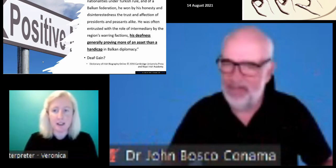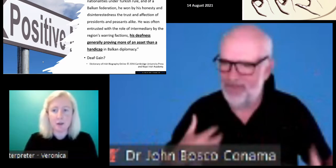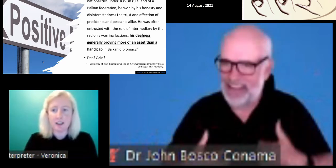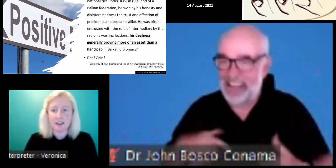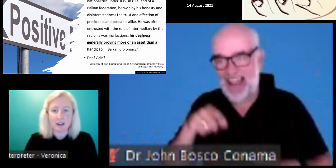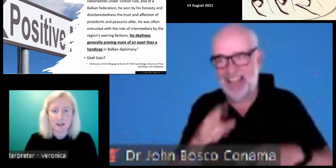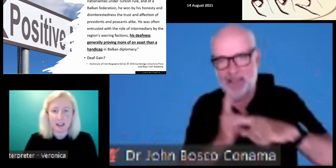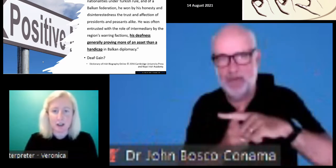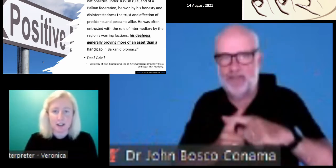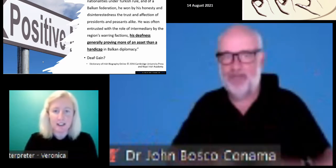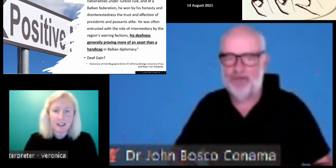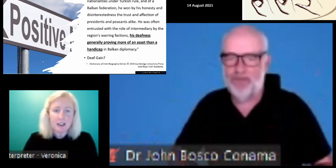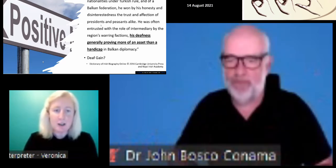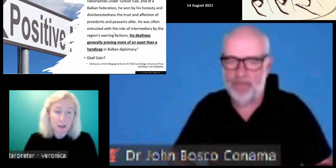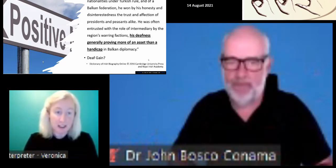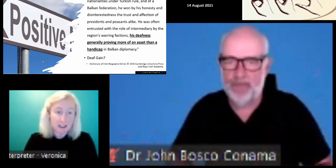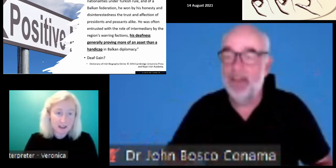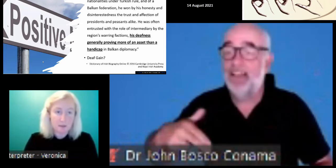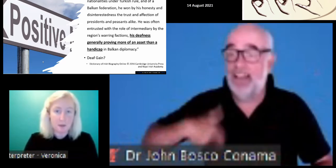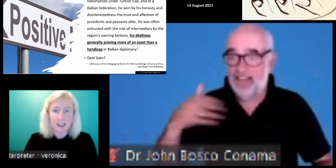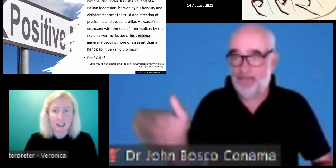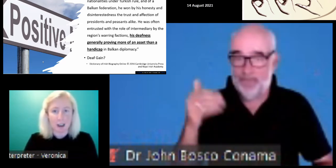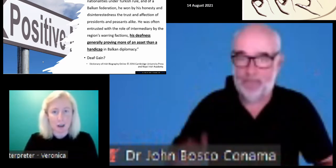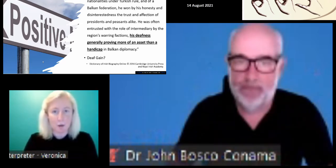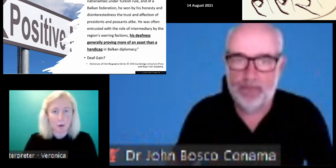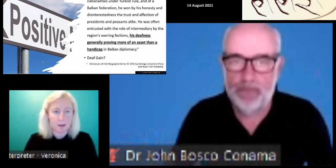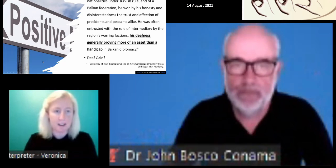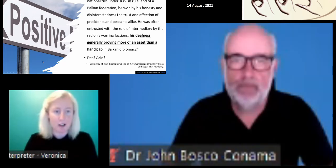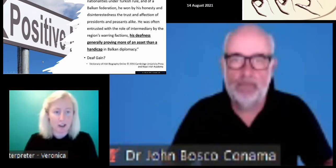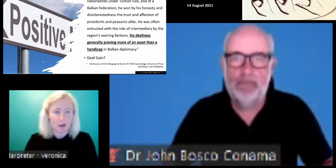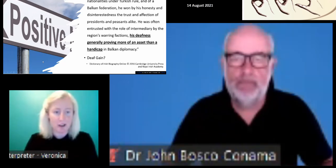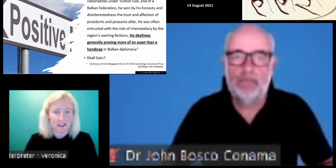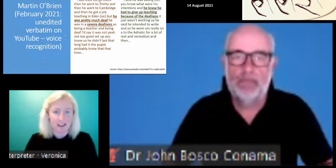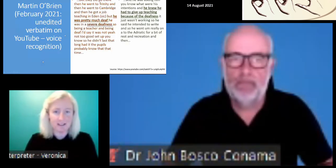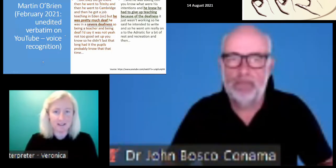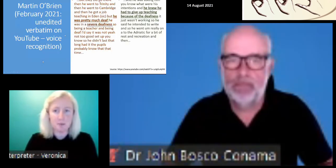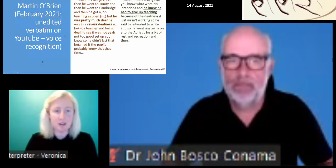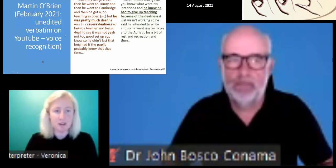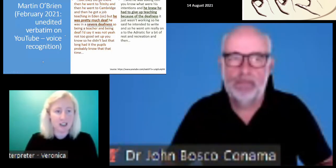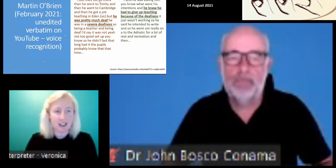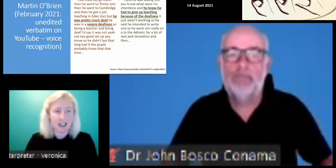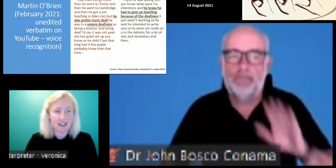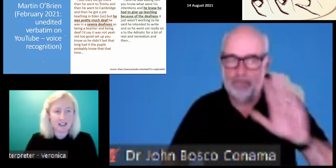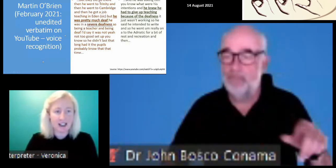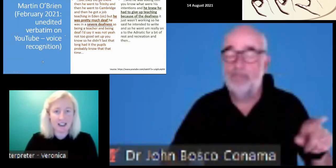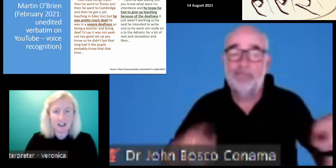continued his negotiation. So this particular quote is very interesting. Moving on to the next slide.